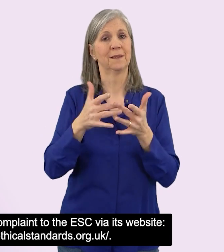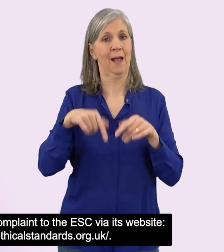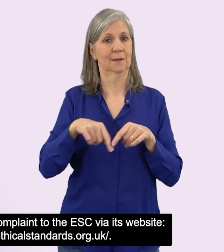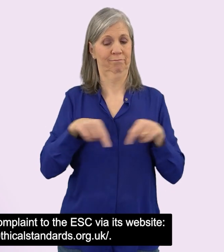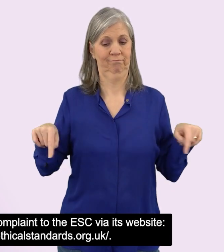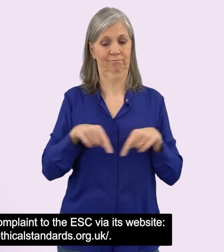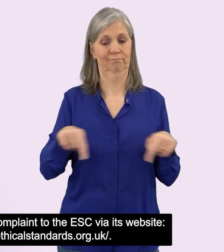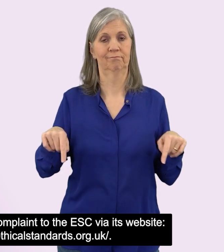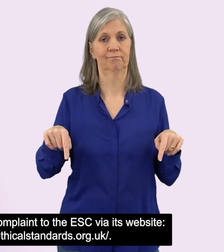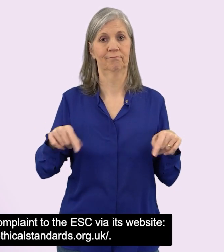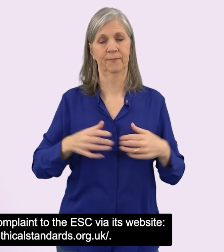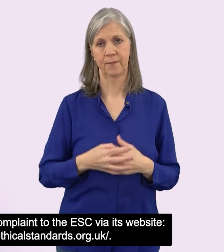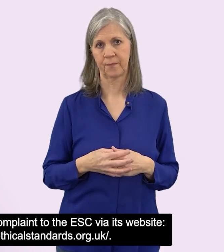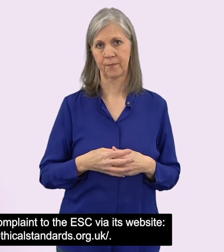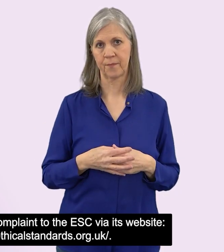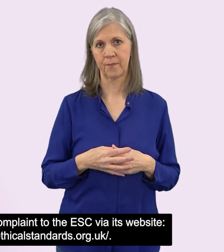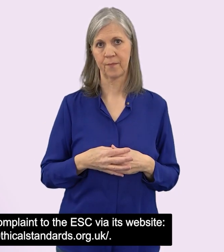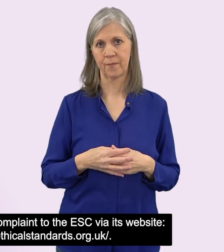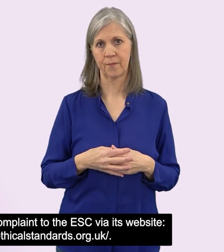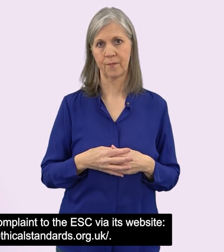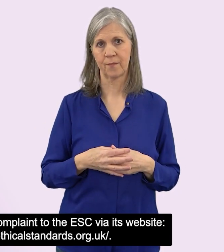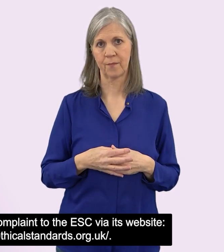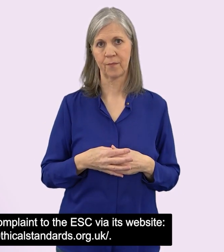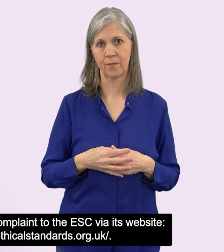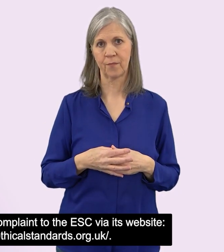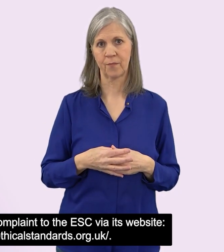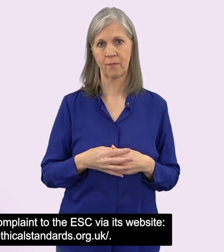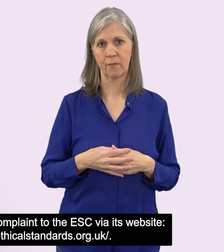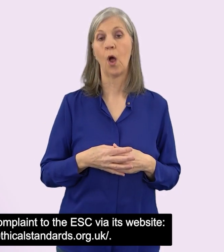your complaint to the ESC via its website,